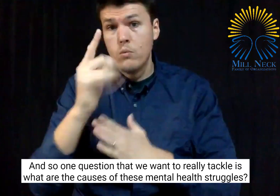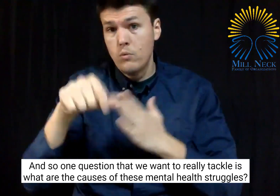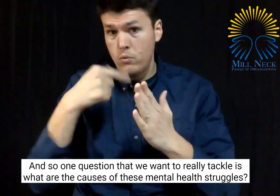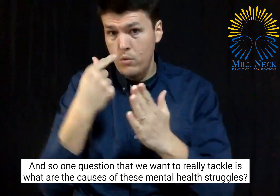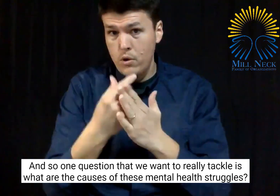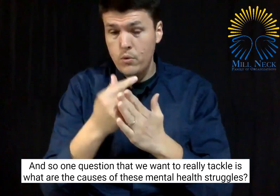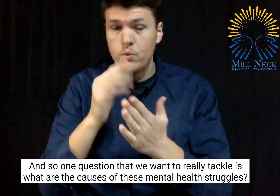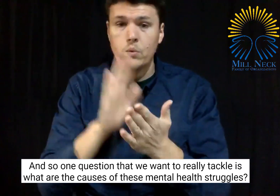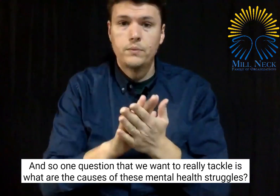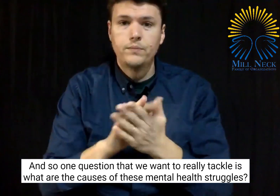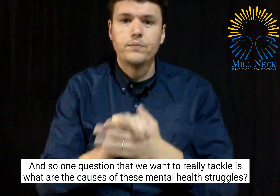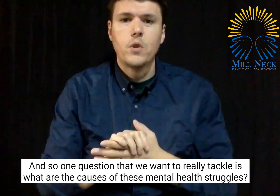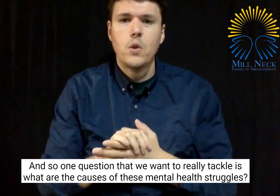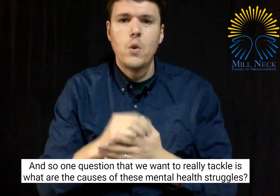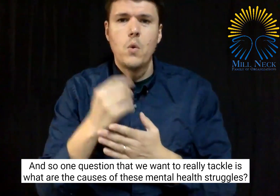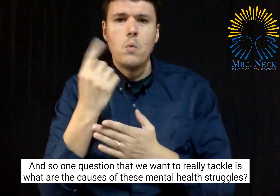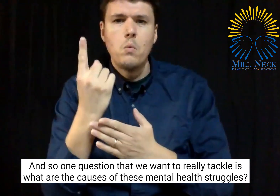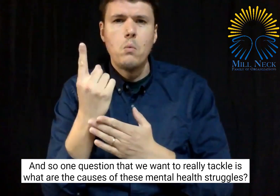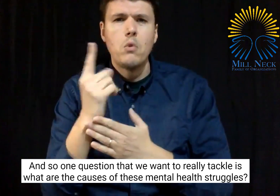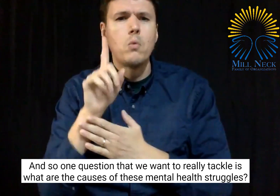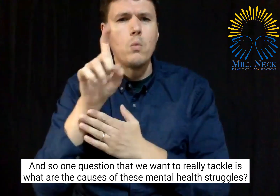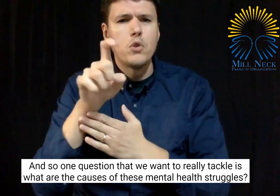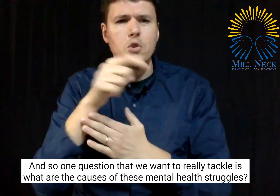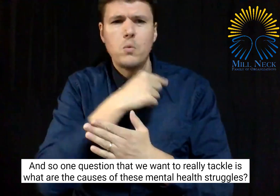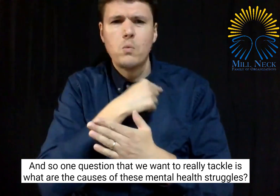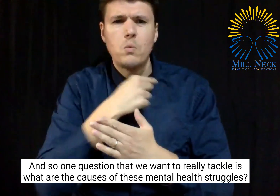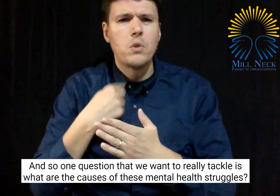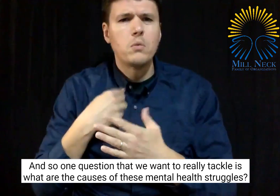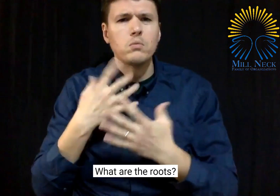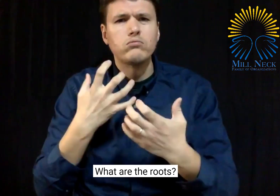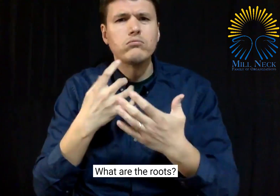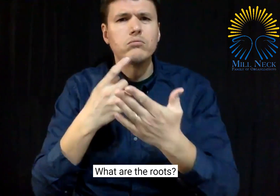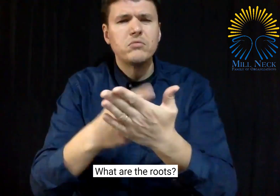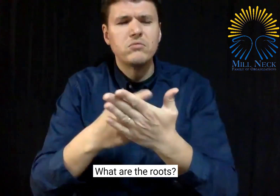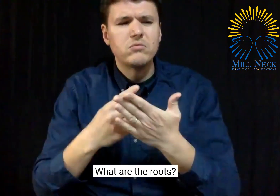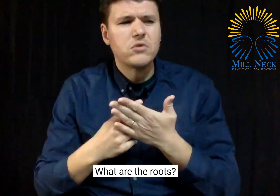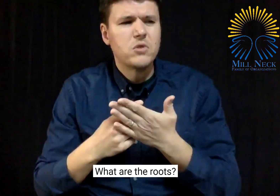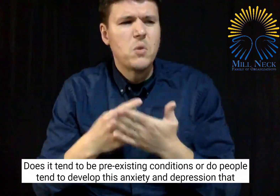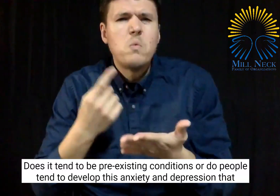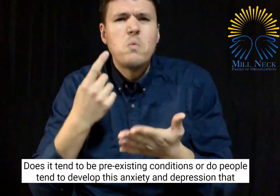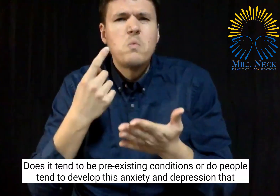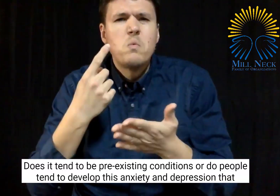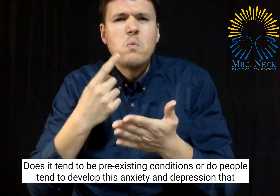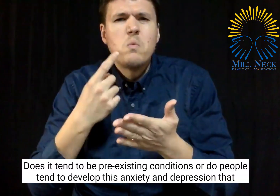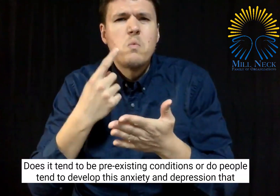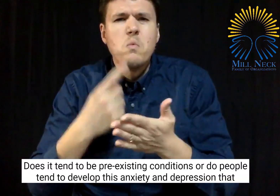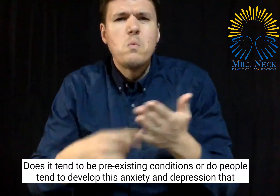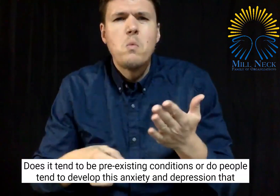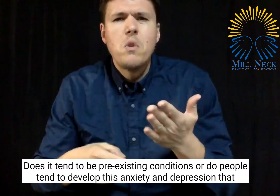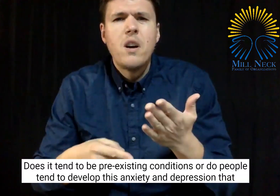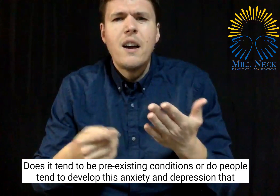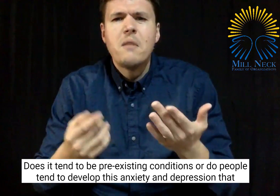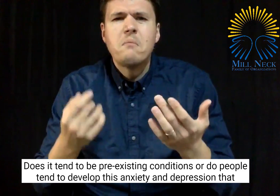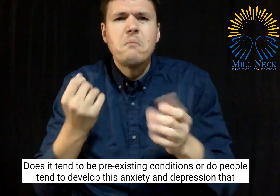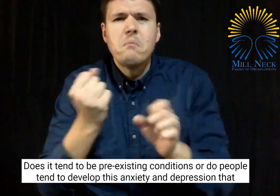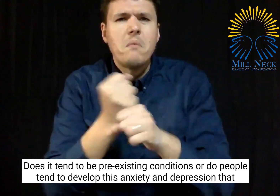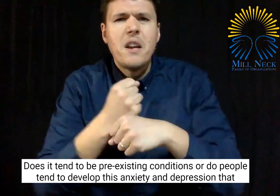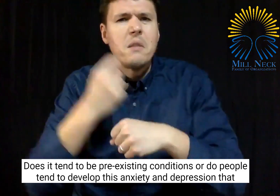tackle is, what are the causes of these mental health struggles? What are the roots? Does it tend to be pre-existing conditions, or do people